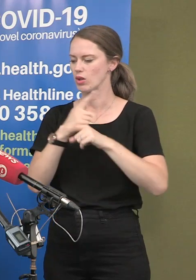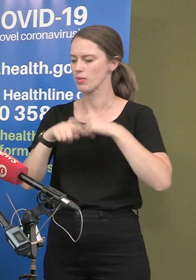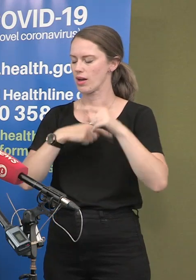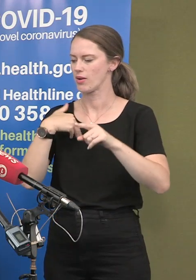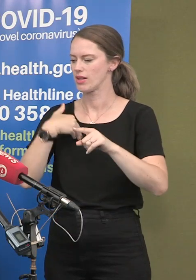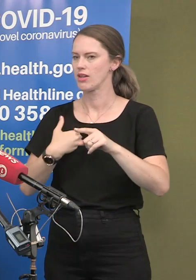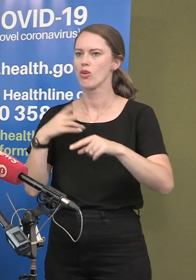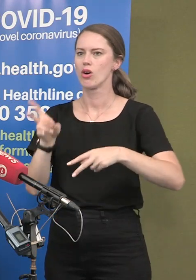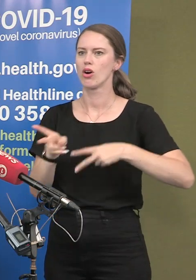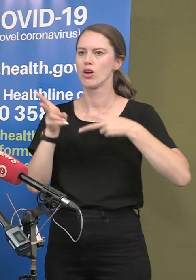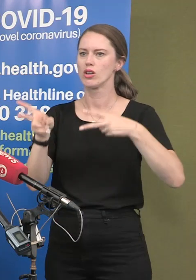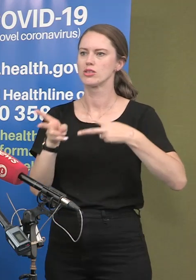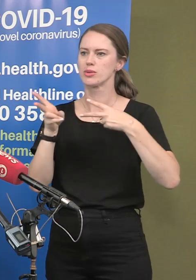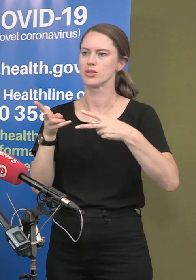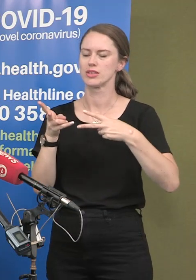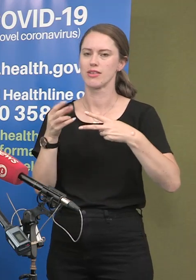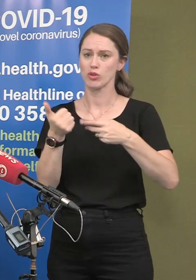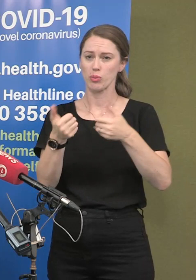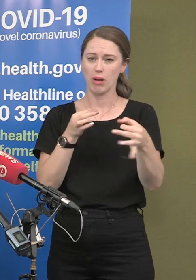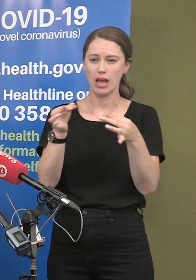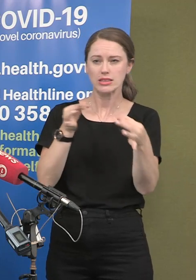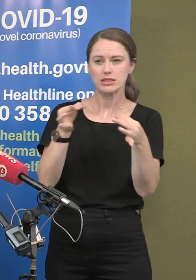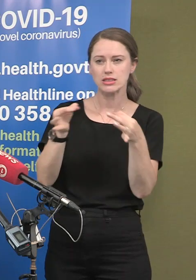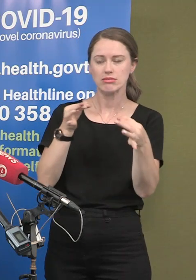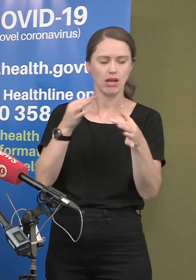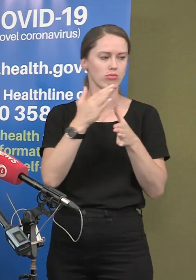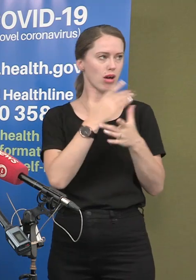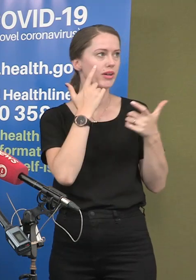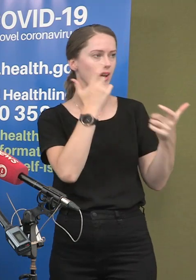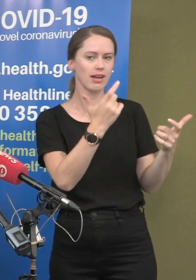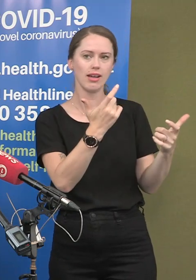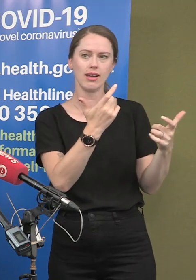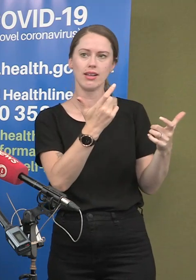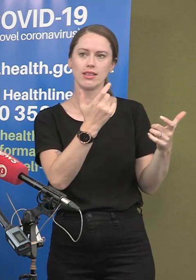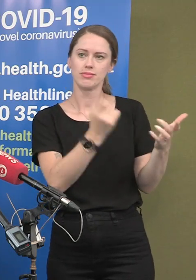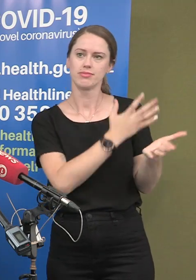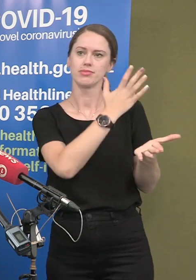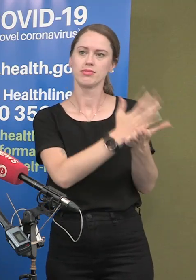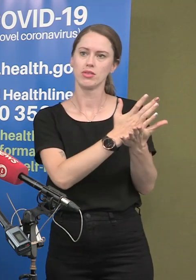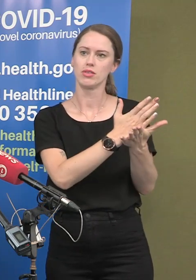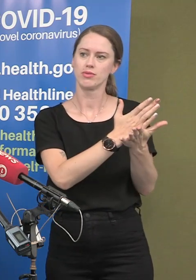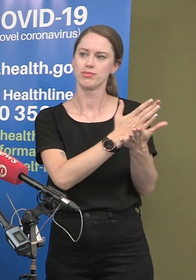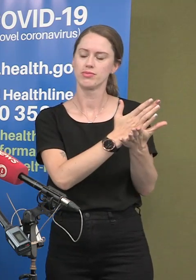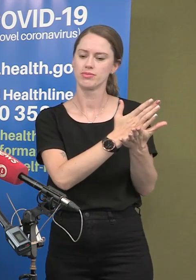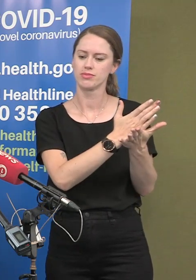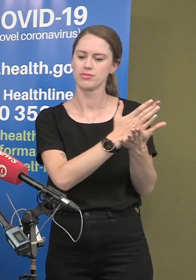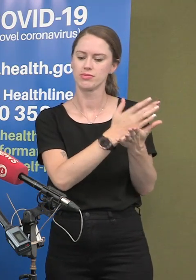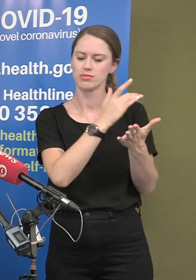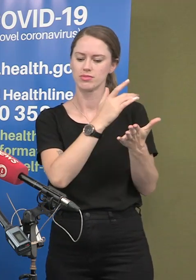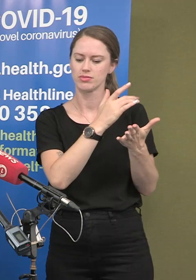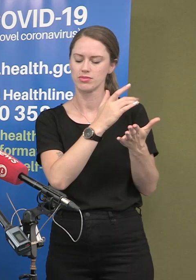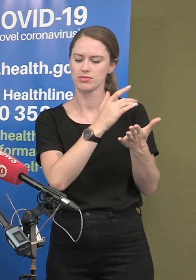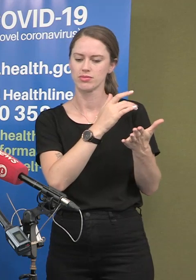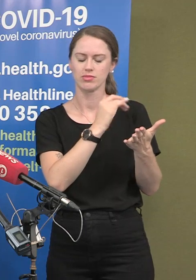for our hospitals to have really good plans and primary care to ensure that we can cope with cases